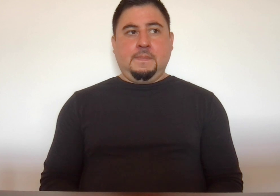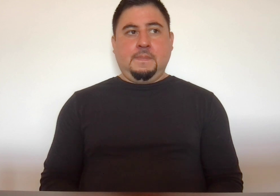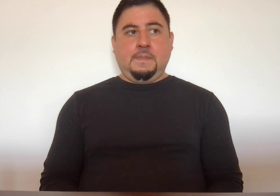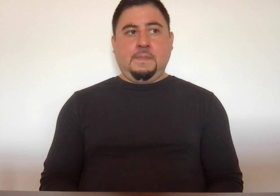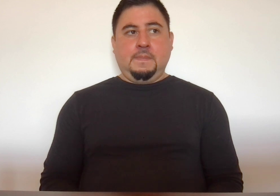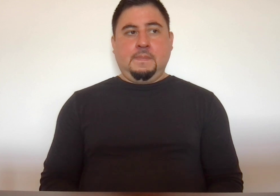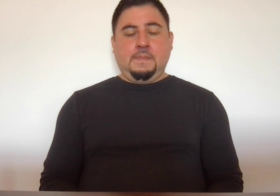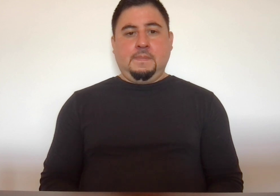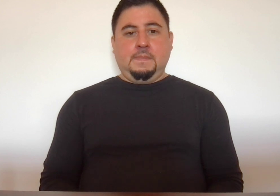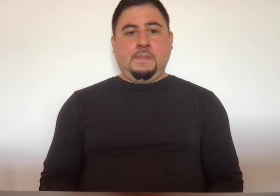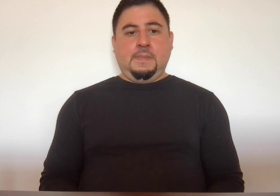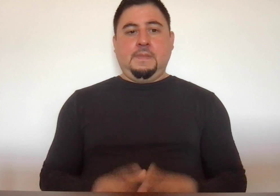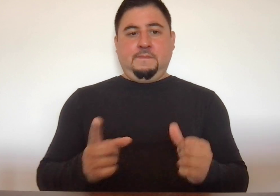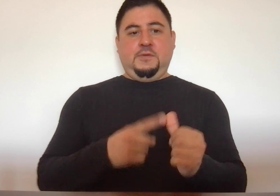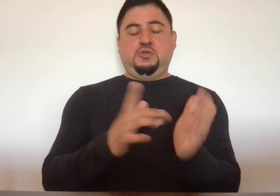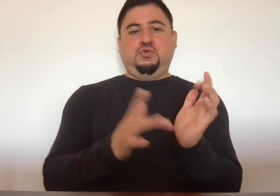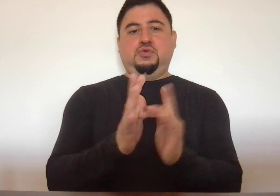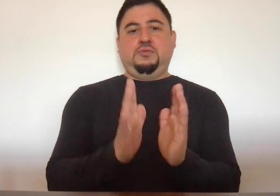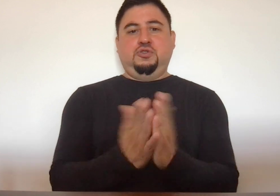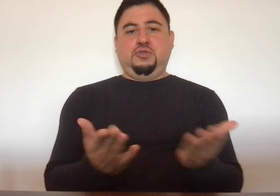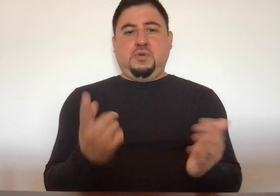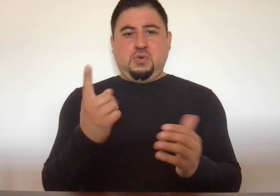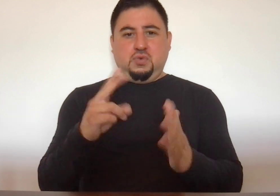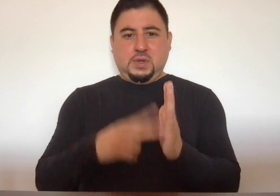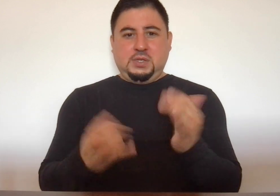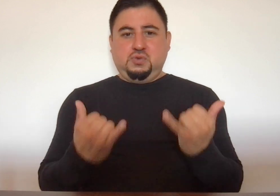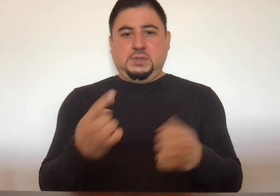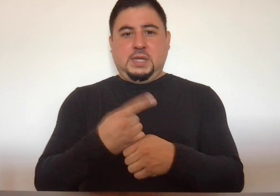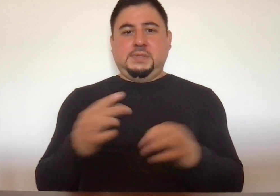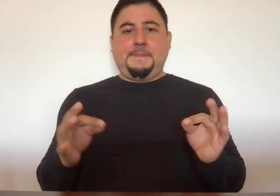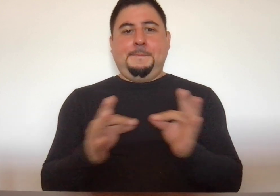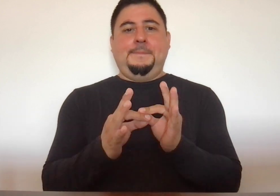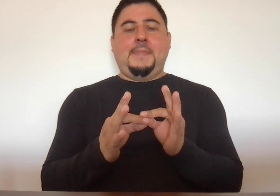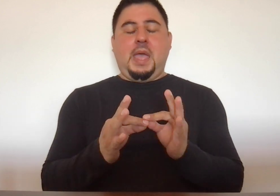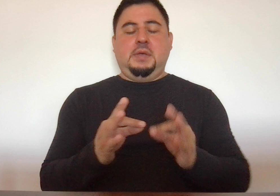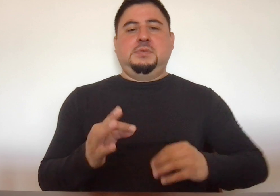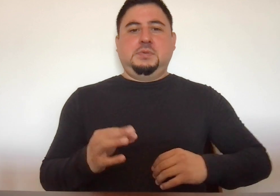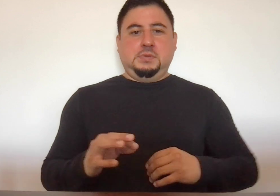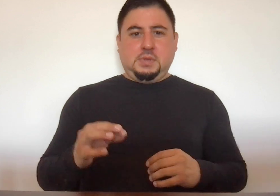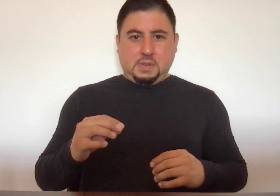In the first scripture reading of today's Mass, the prophet